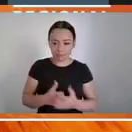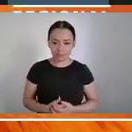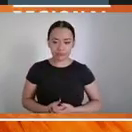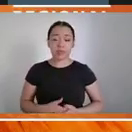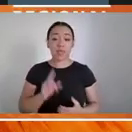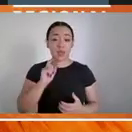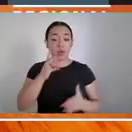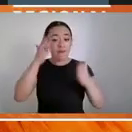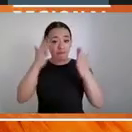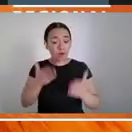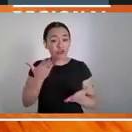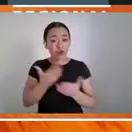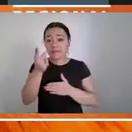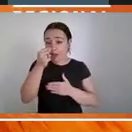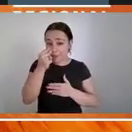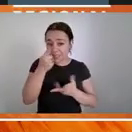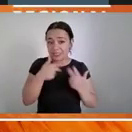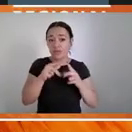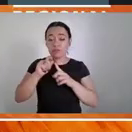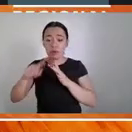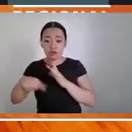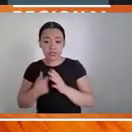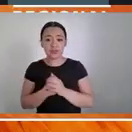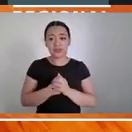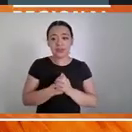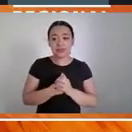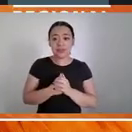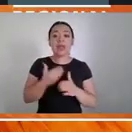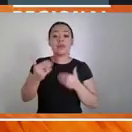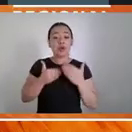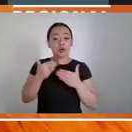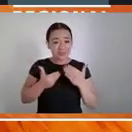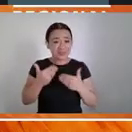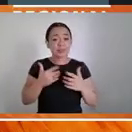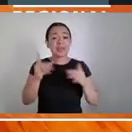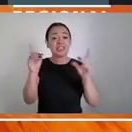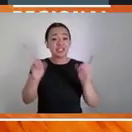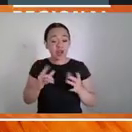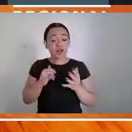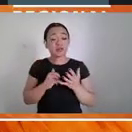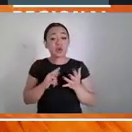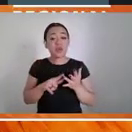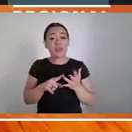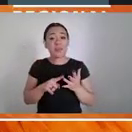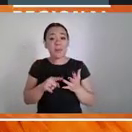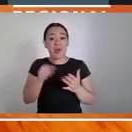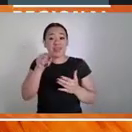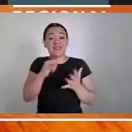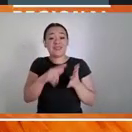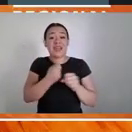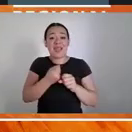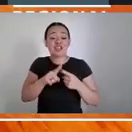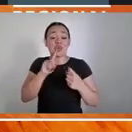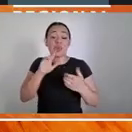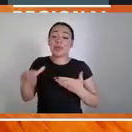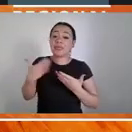on the viability of the project. The process has been designed so that by this stage, you'll be submitting a proposal very